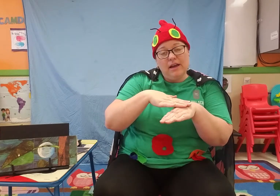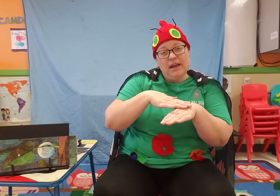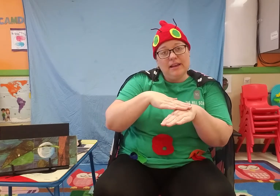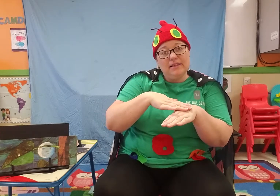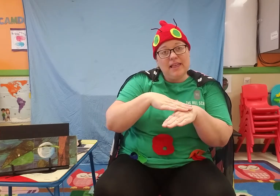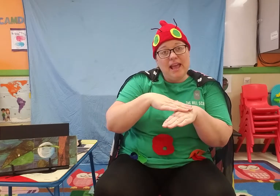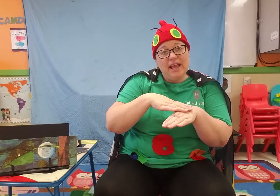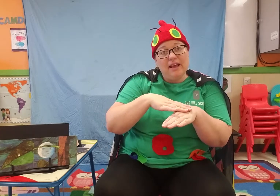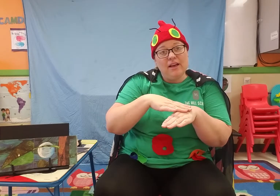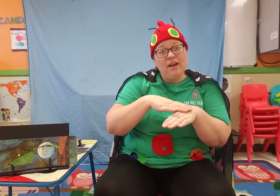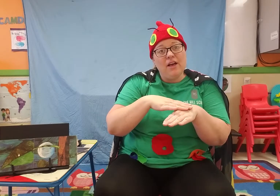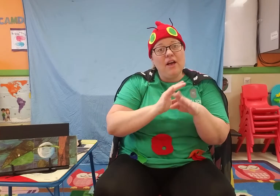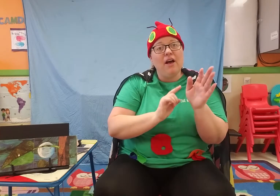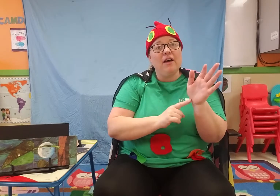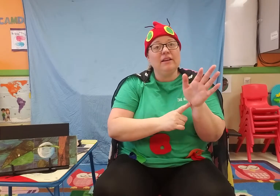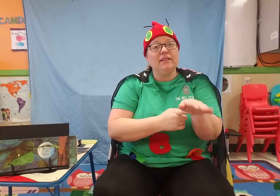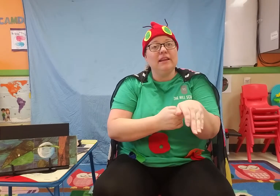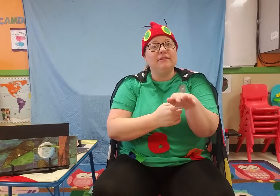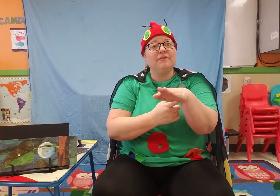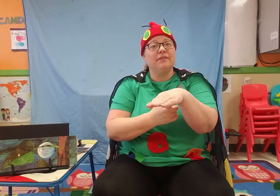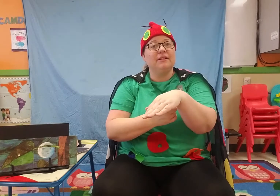And it lay on a leaf.